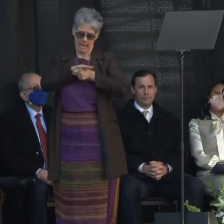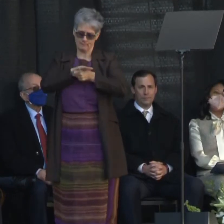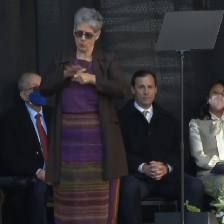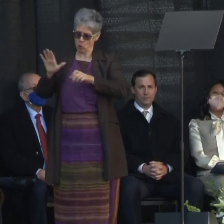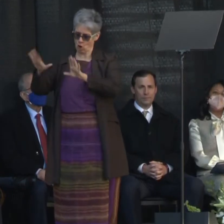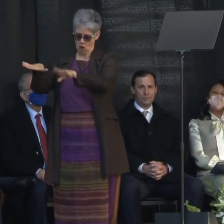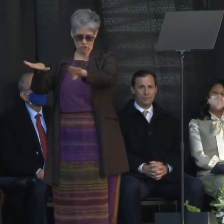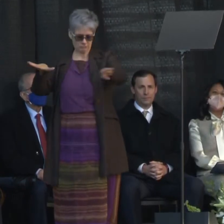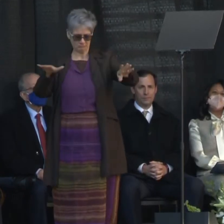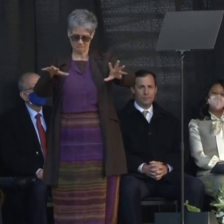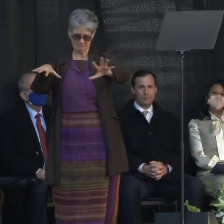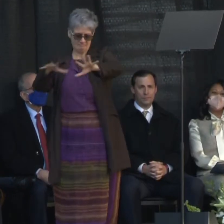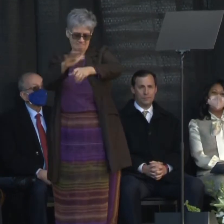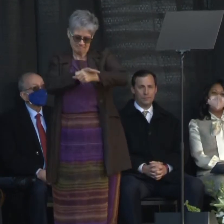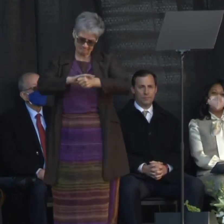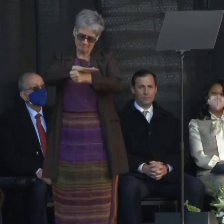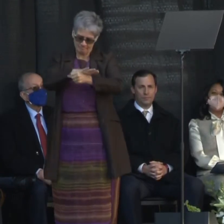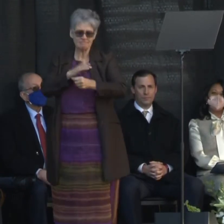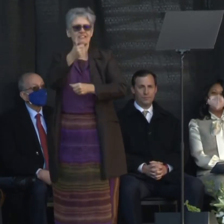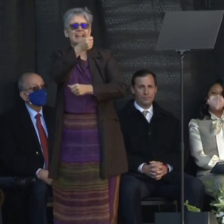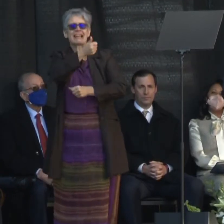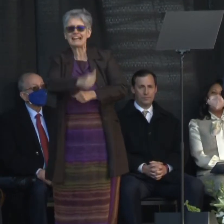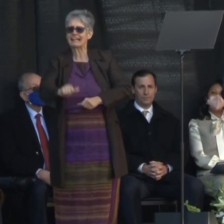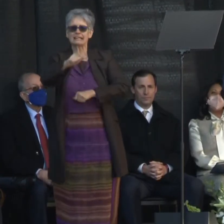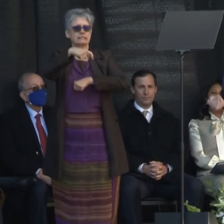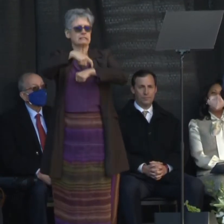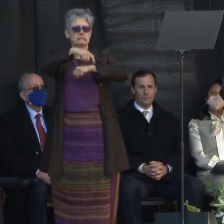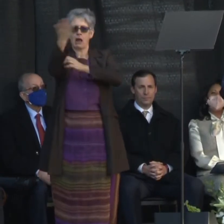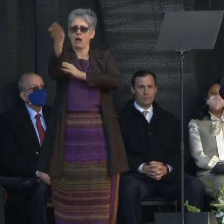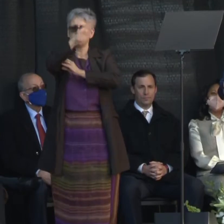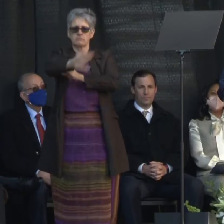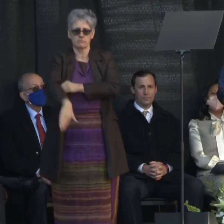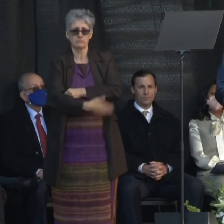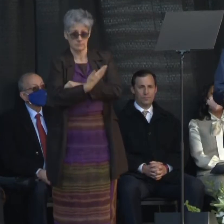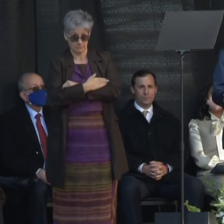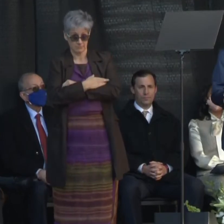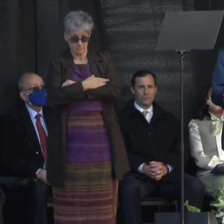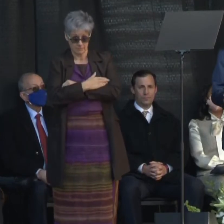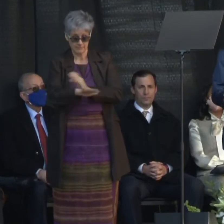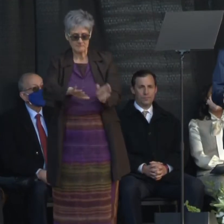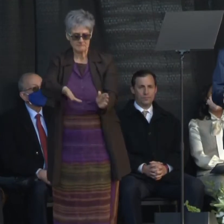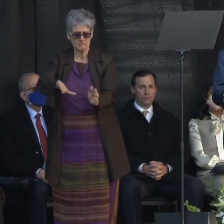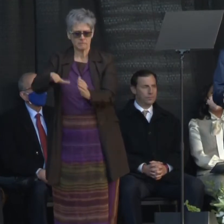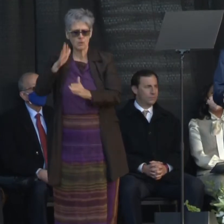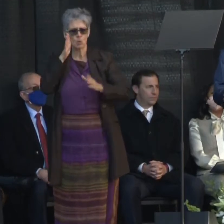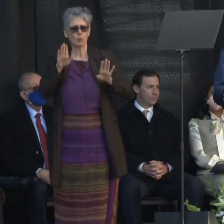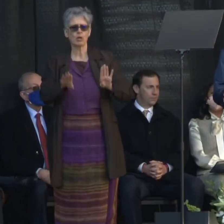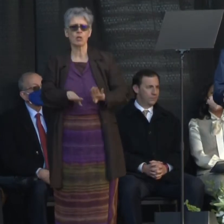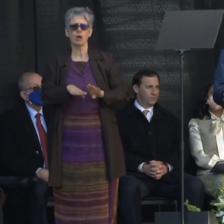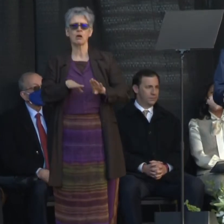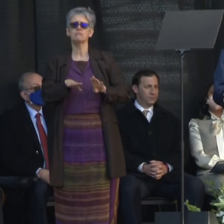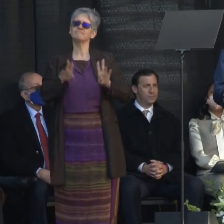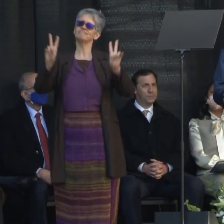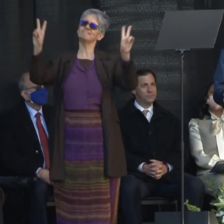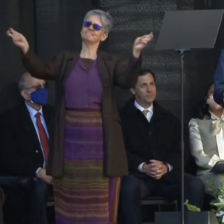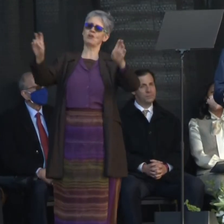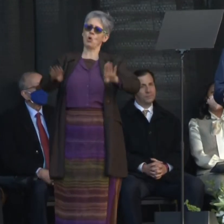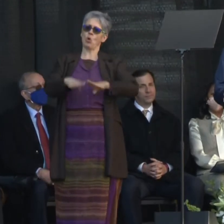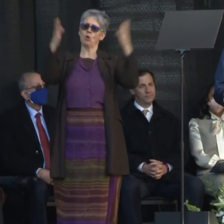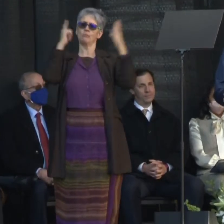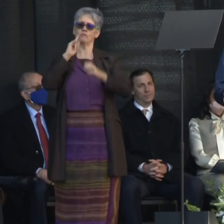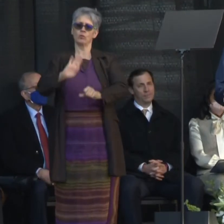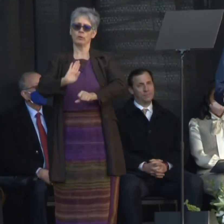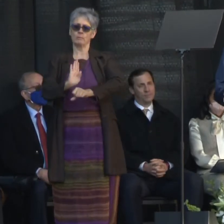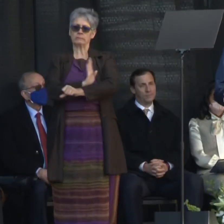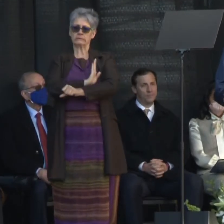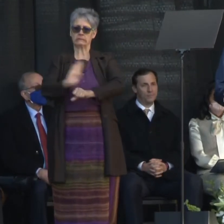business, folks. We will make it easier to start a business here, invest in our great city and its people. We will work towards